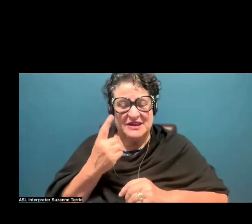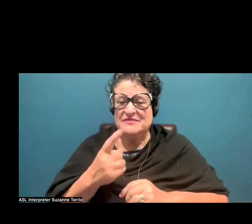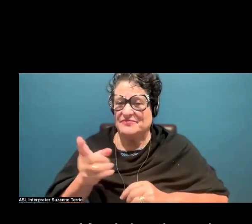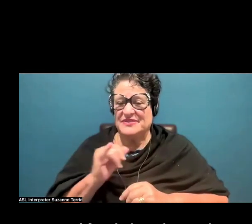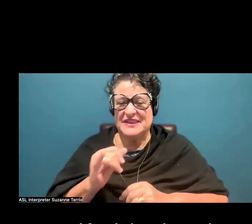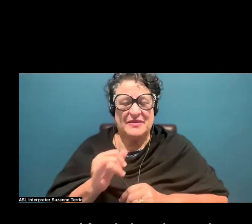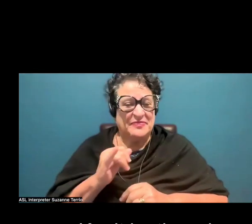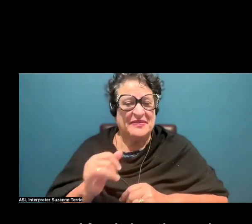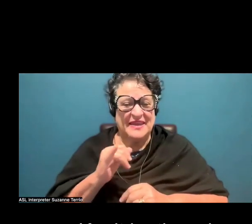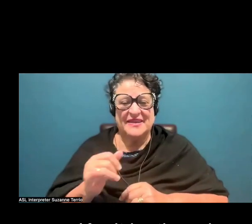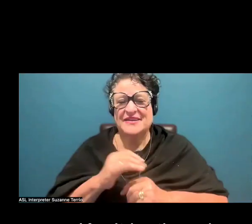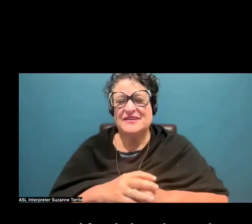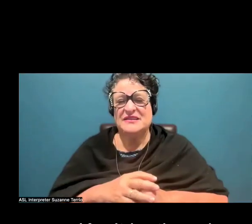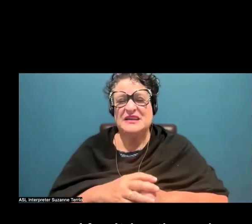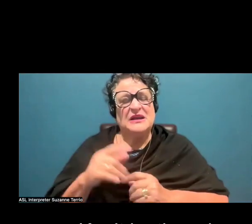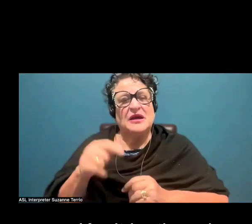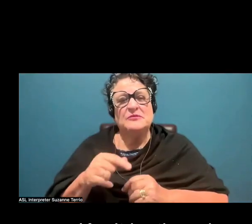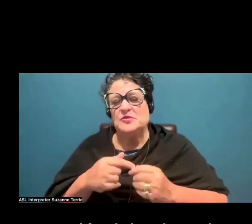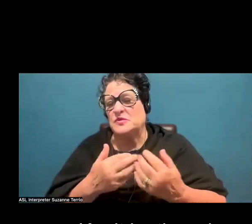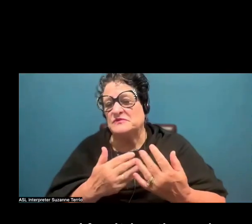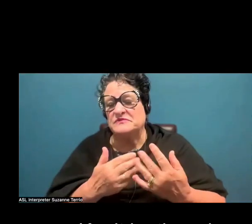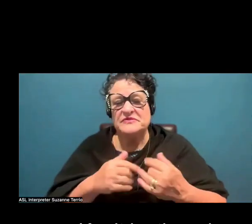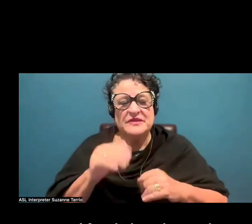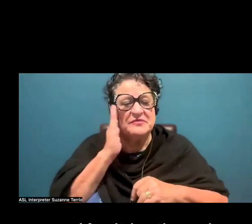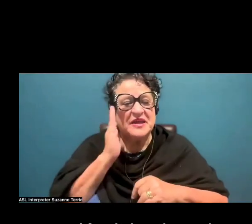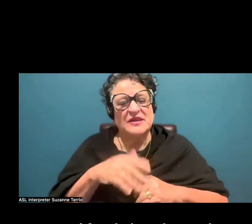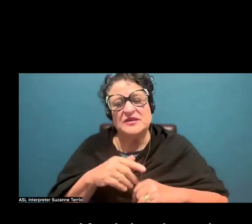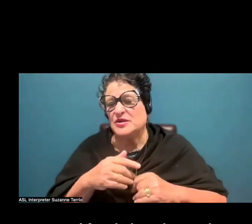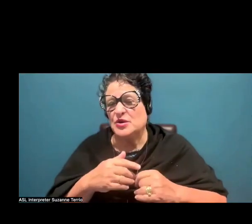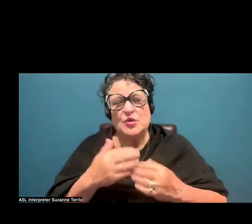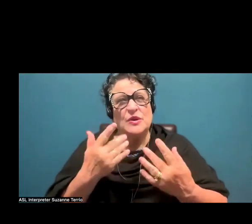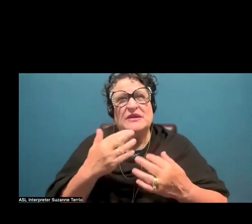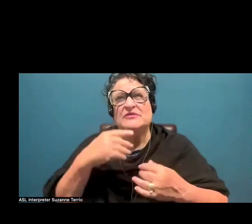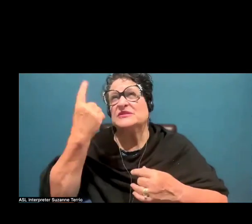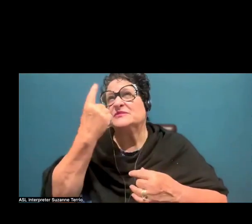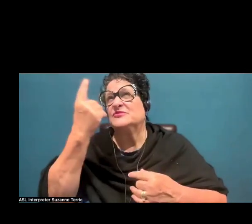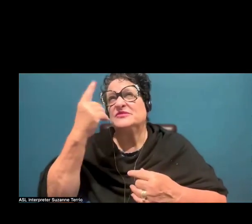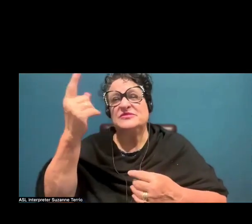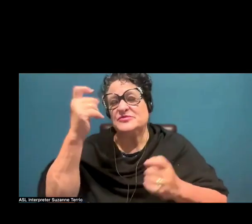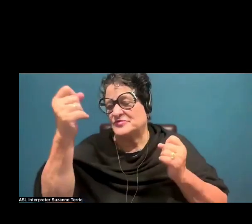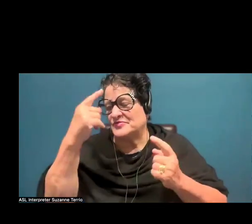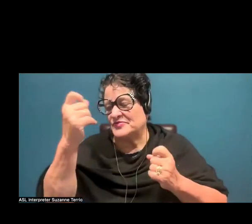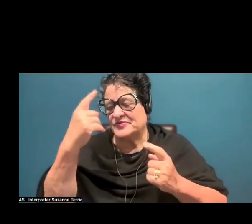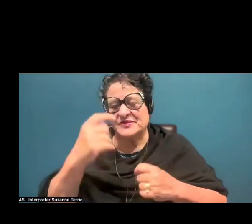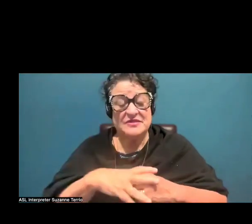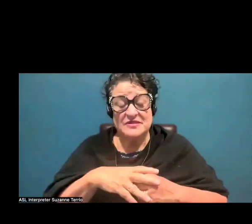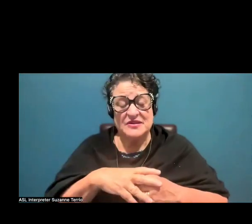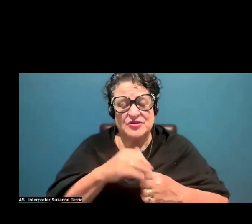thing. Knelt by the edge of my bed, waited for a voice to thunder down from the sky, but the girls were all I ever